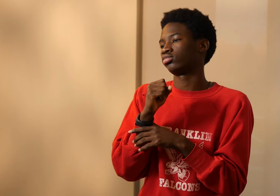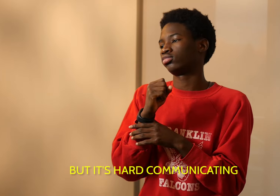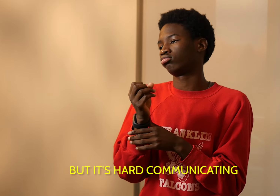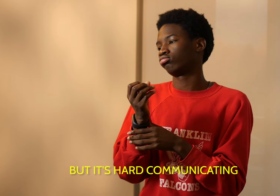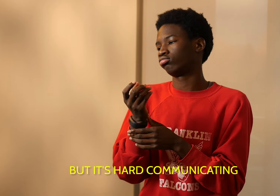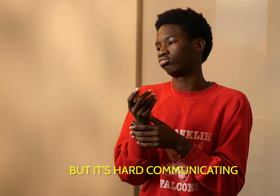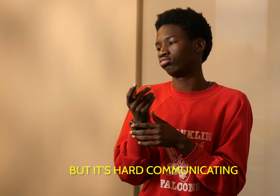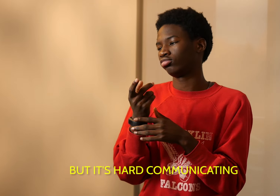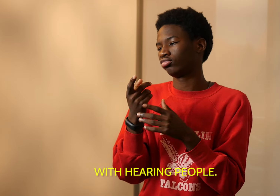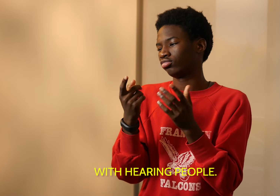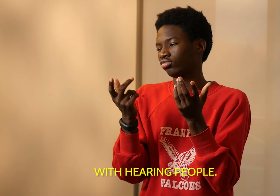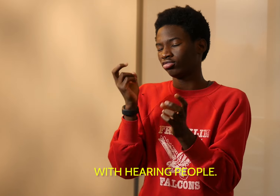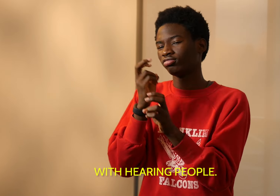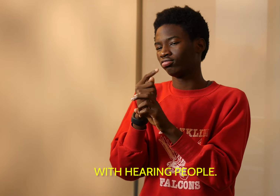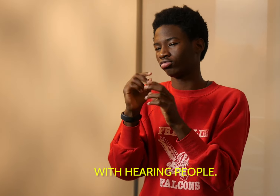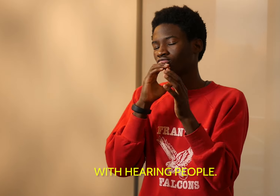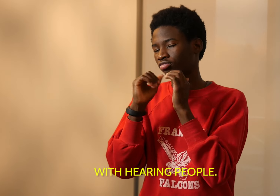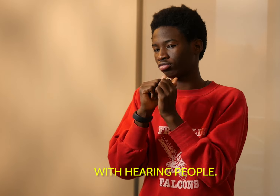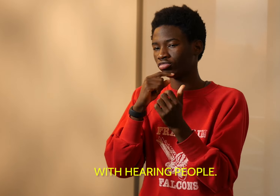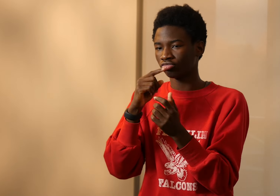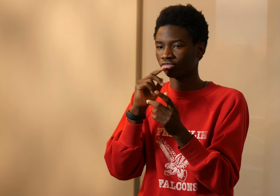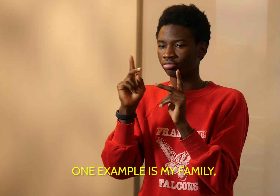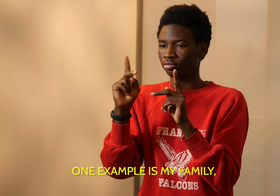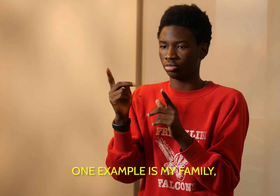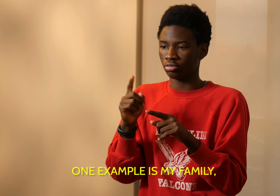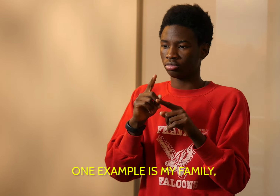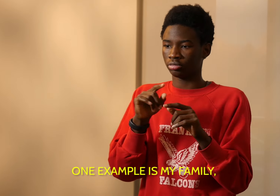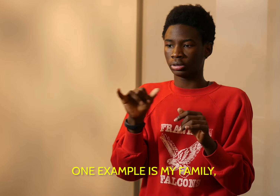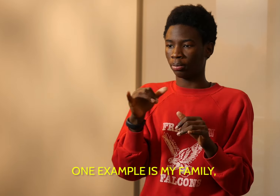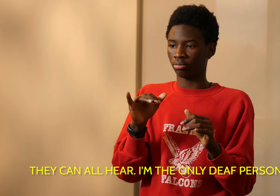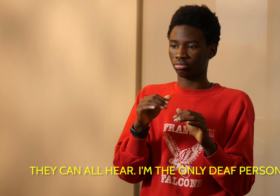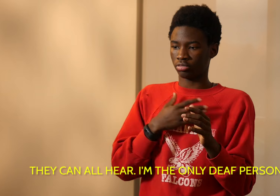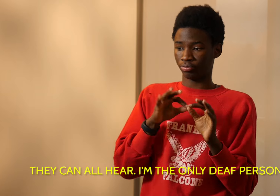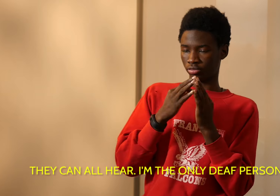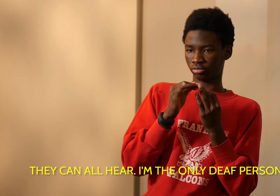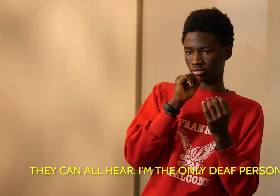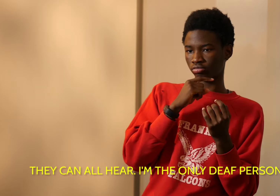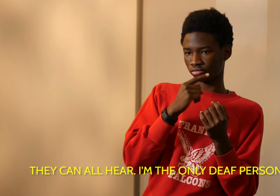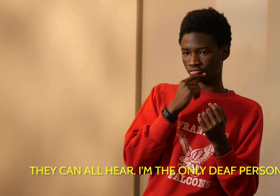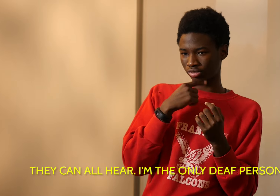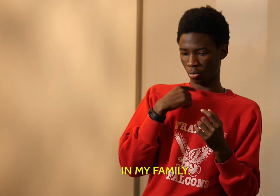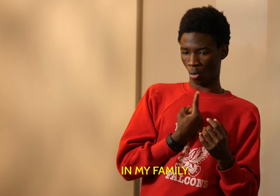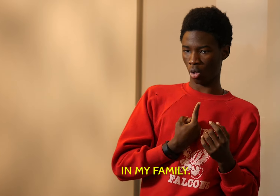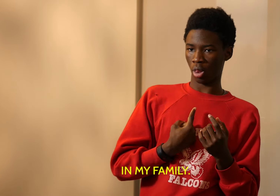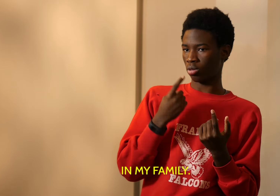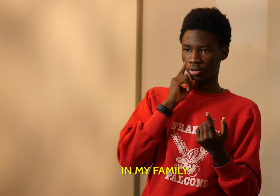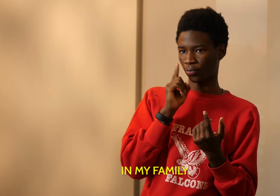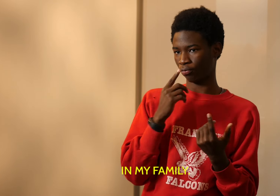But it's hard communicating with hearing people. One example is my family. They can all hear. I'm the only deaf person in my family.